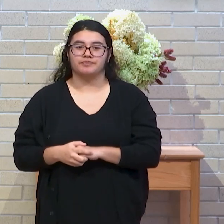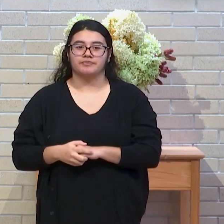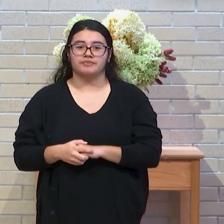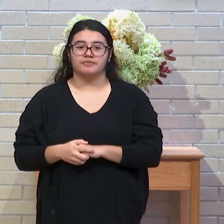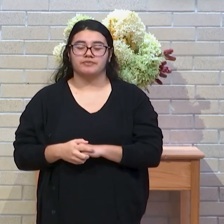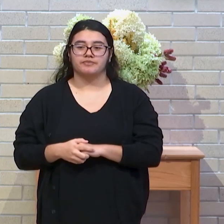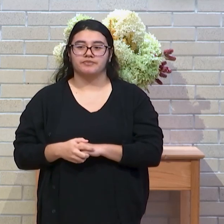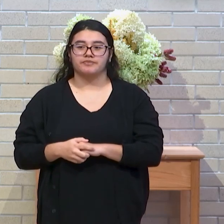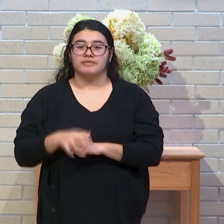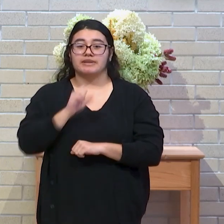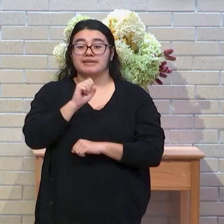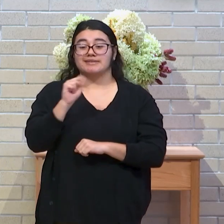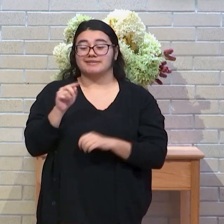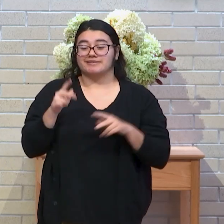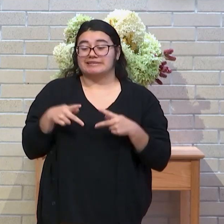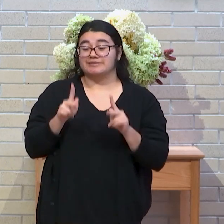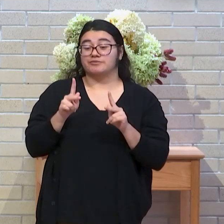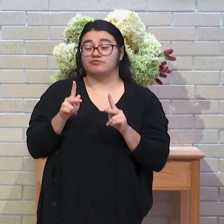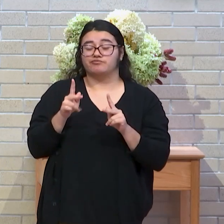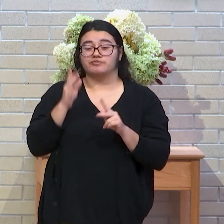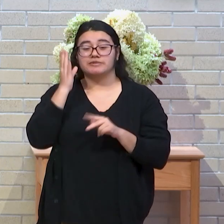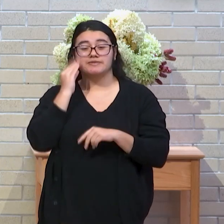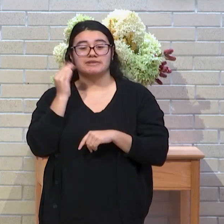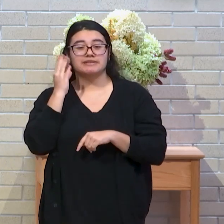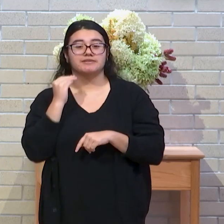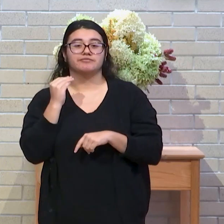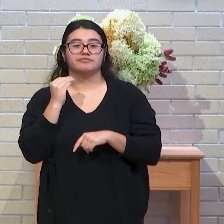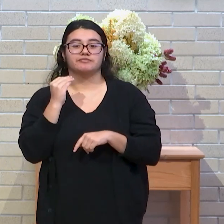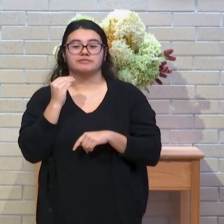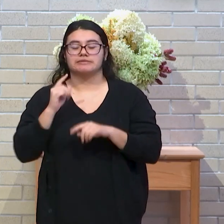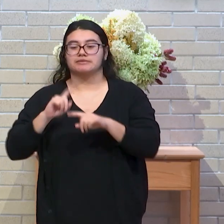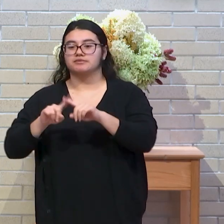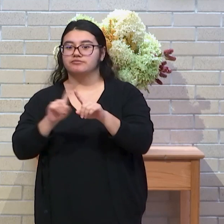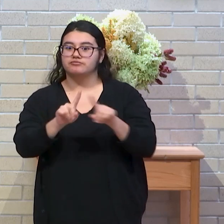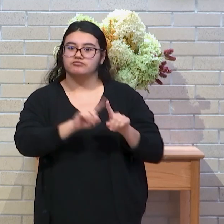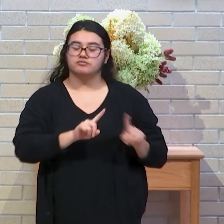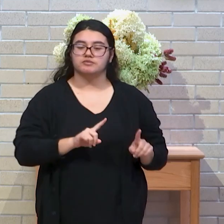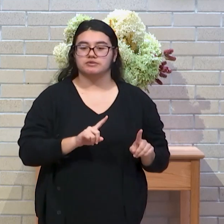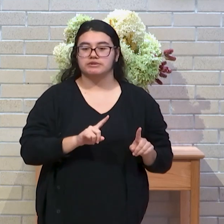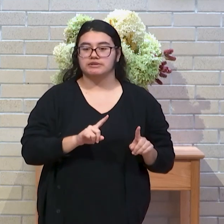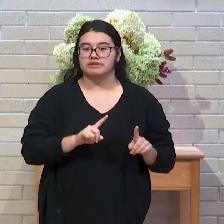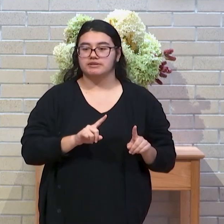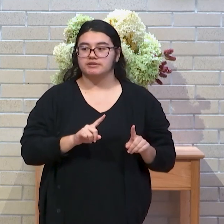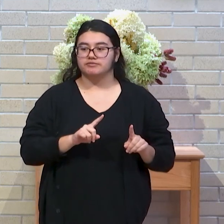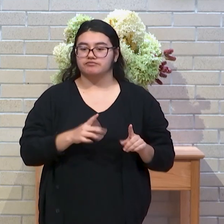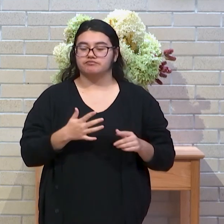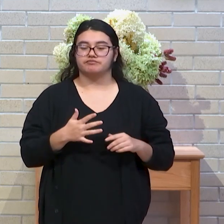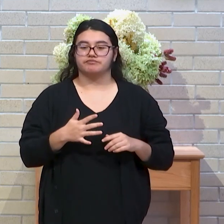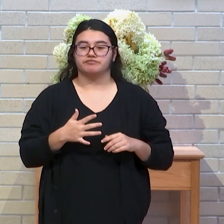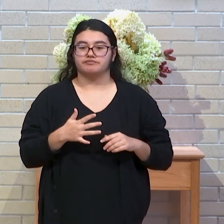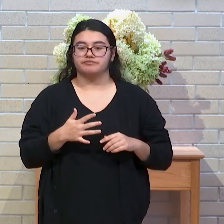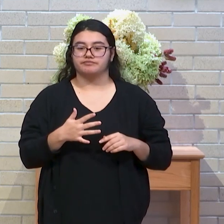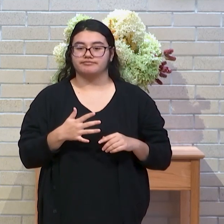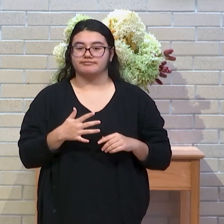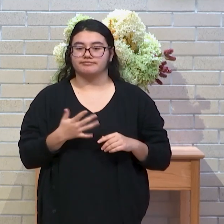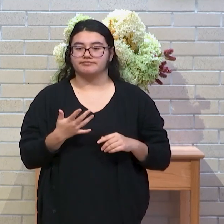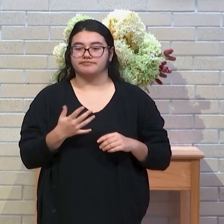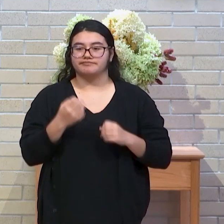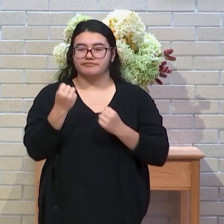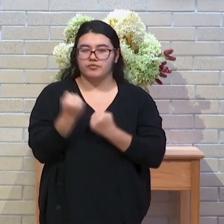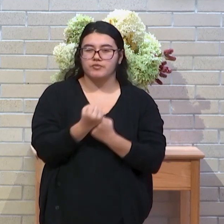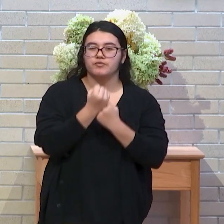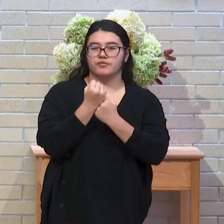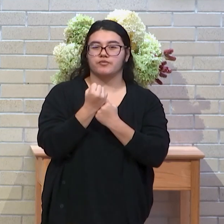and understand their sacredness in a way tourism can't. It helps you to realize your own limitations and feel okay with relying on others for